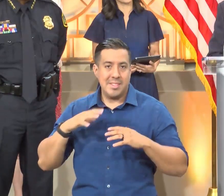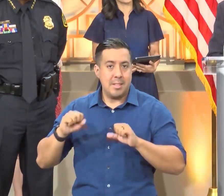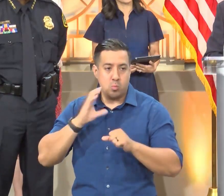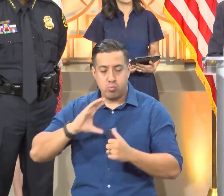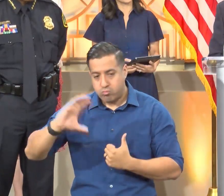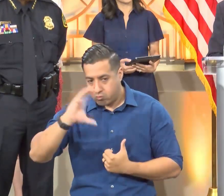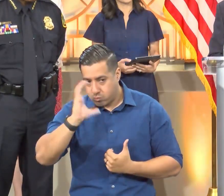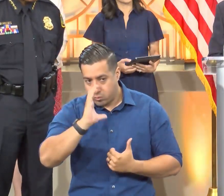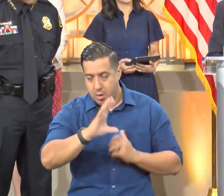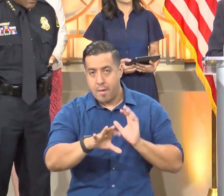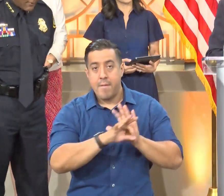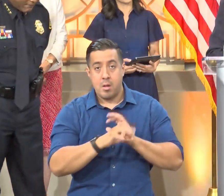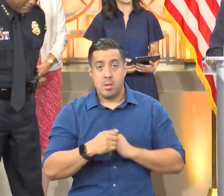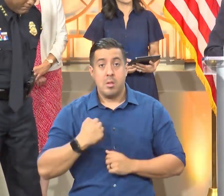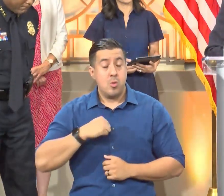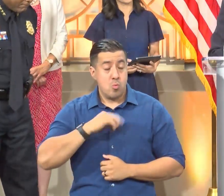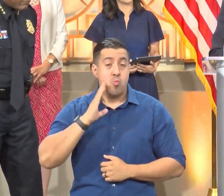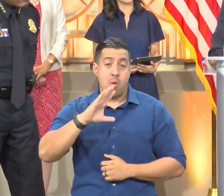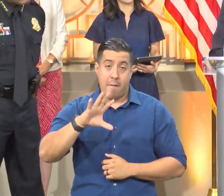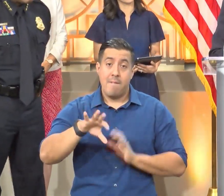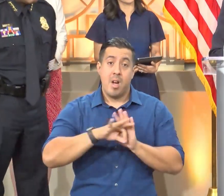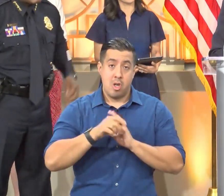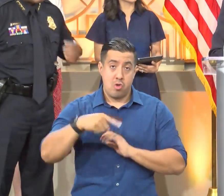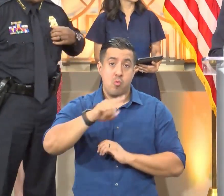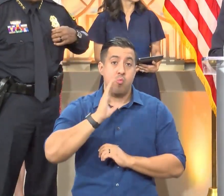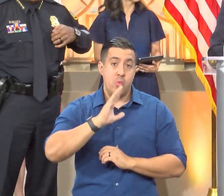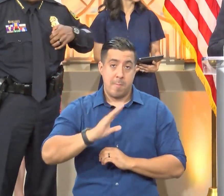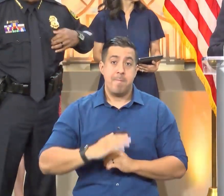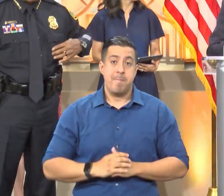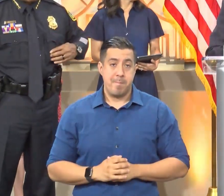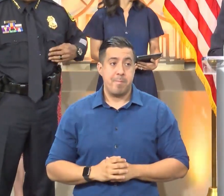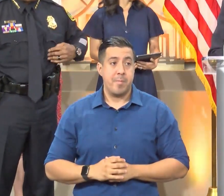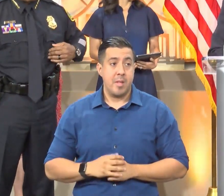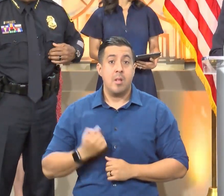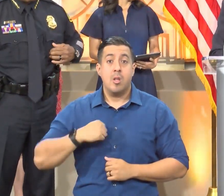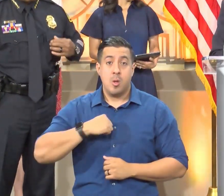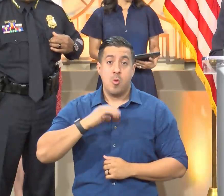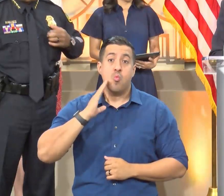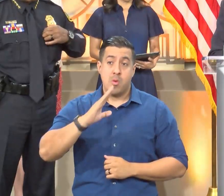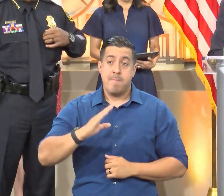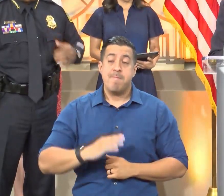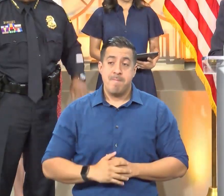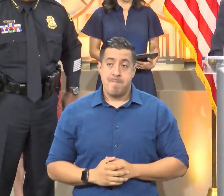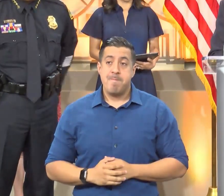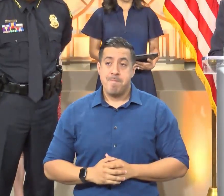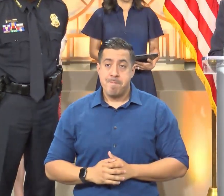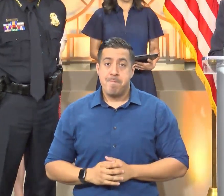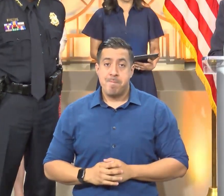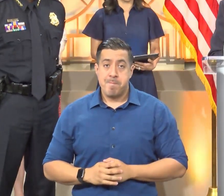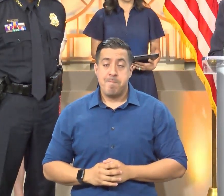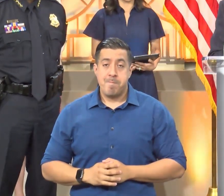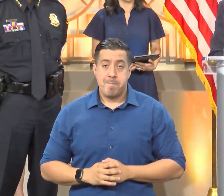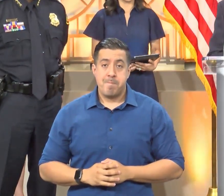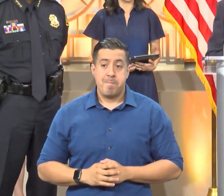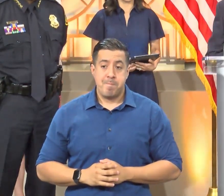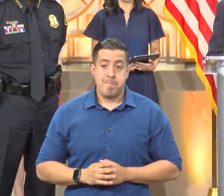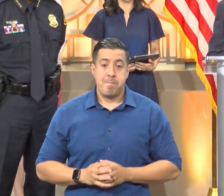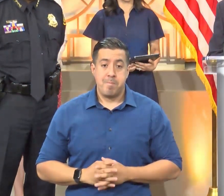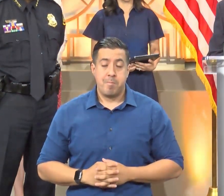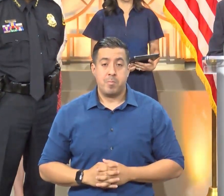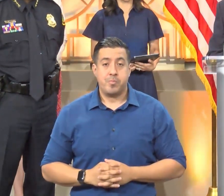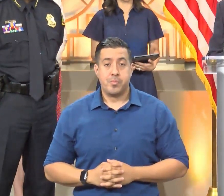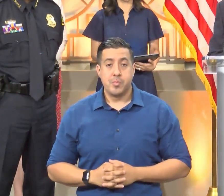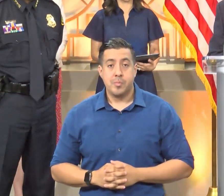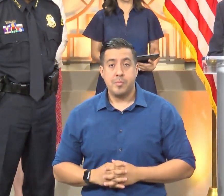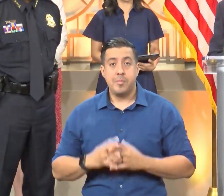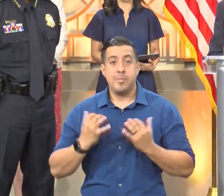you. And we will find you. We will find you, okay? Now let